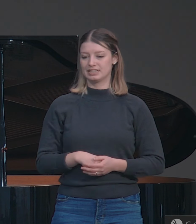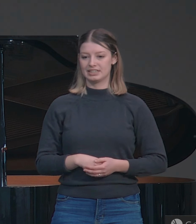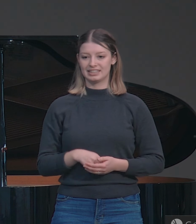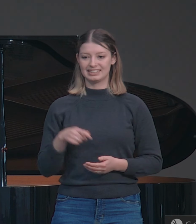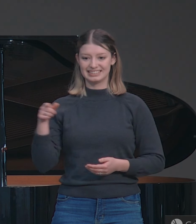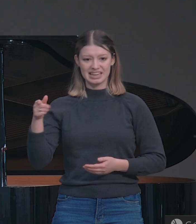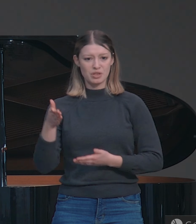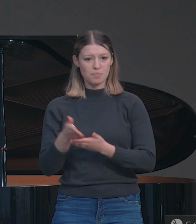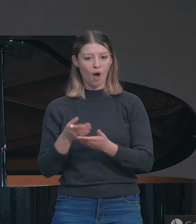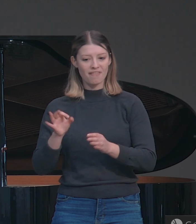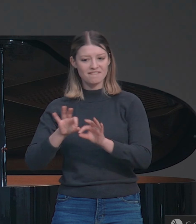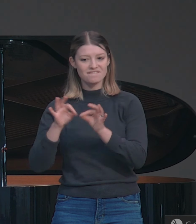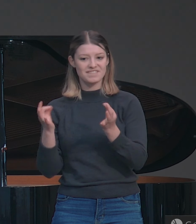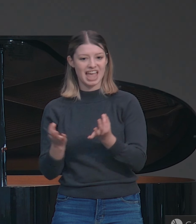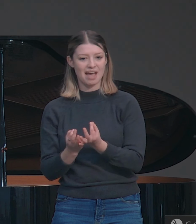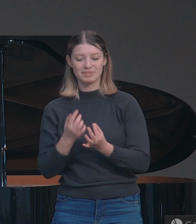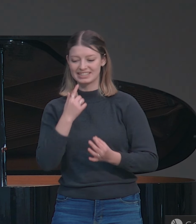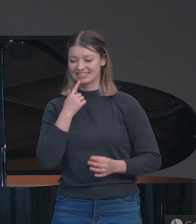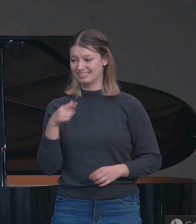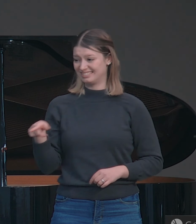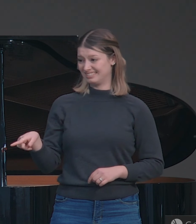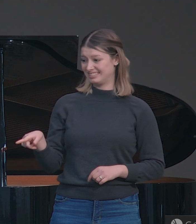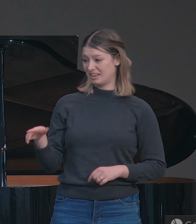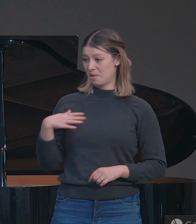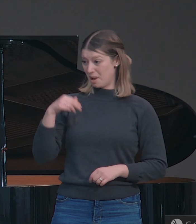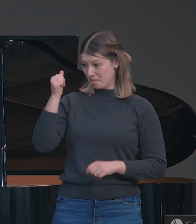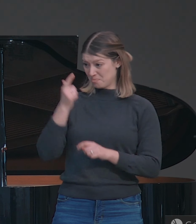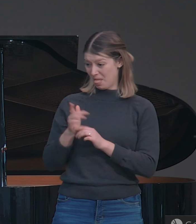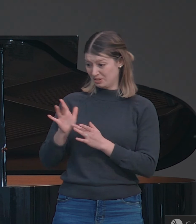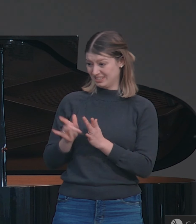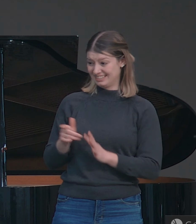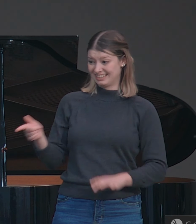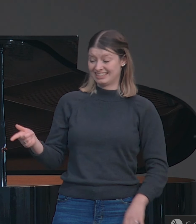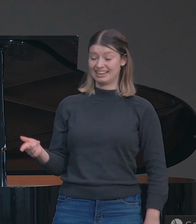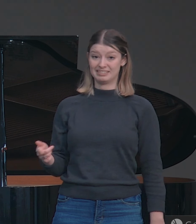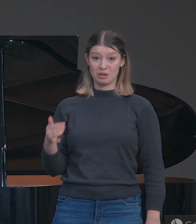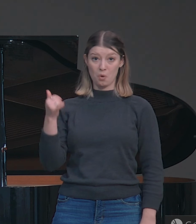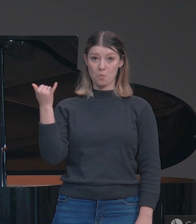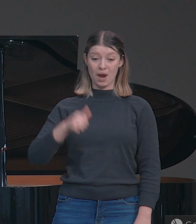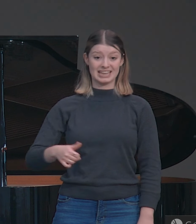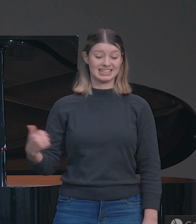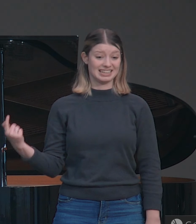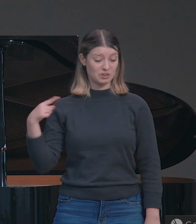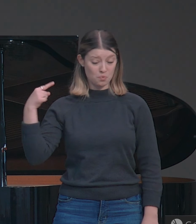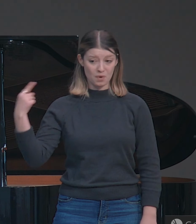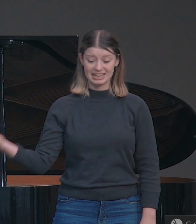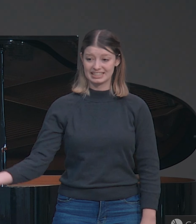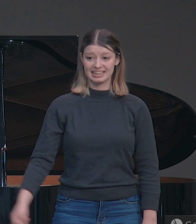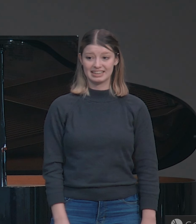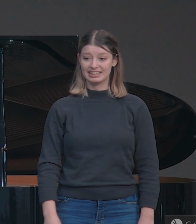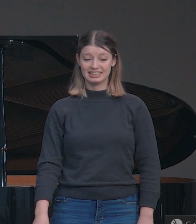James was a part of the family that said, my brother is out of his mind. James,